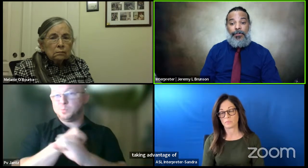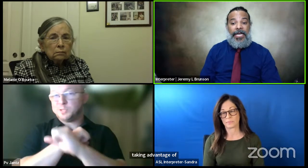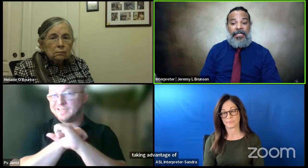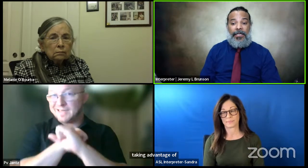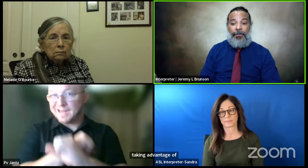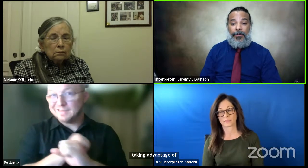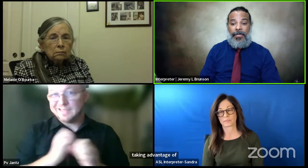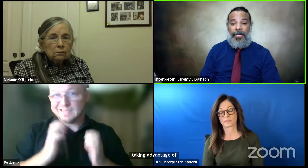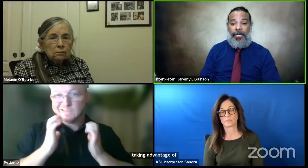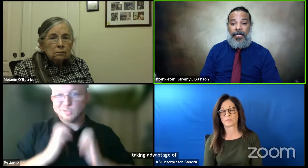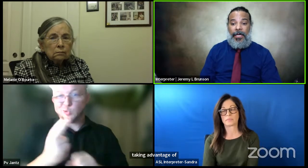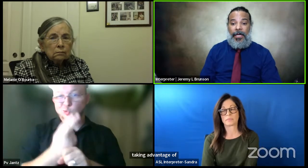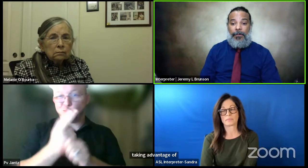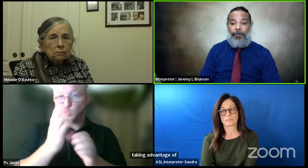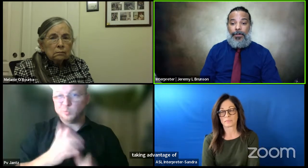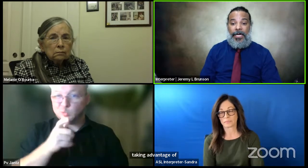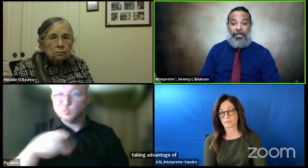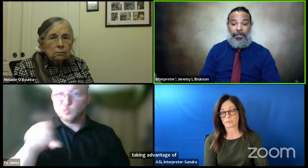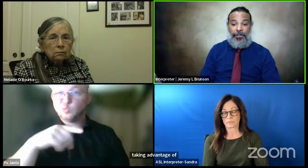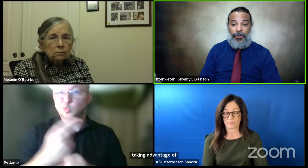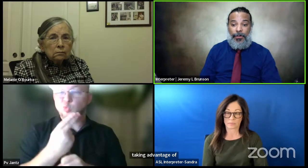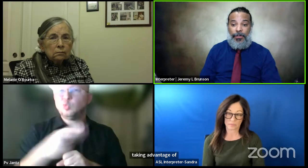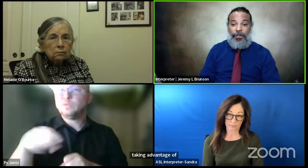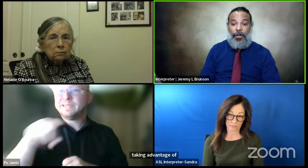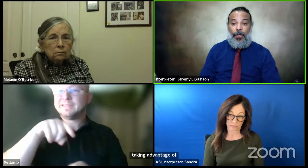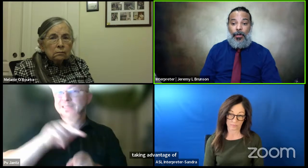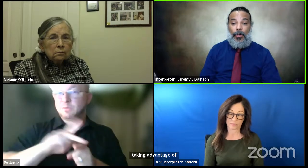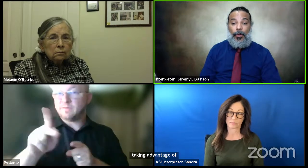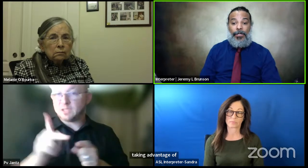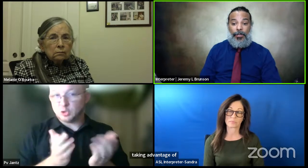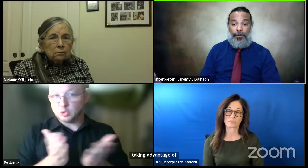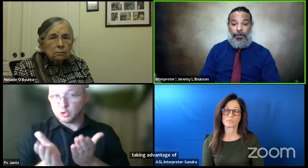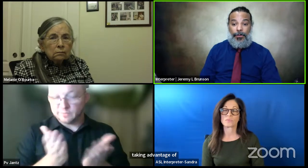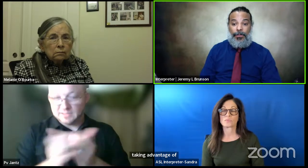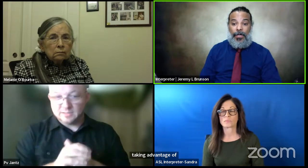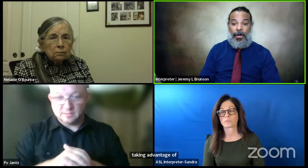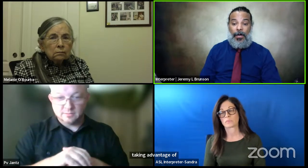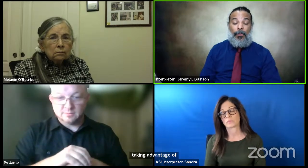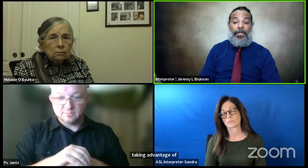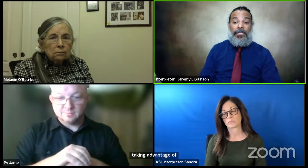We need to protect the community, protect the consumers who